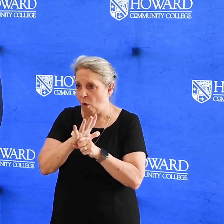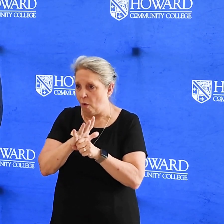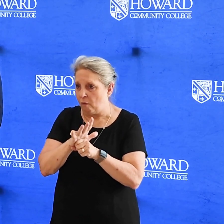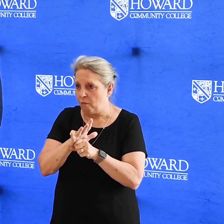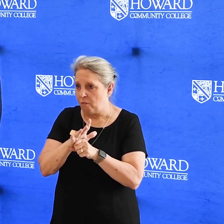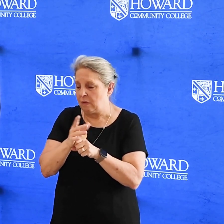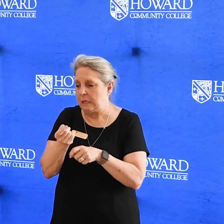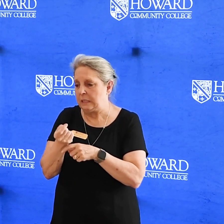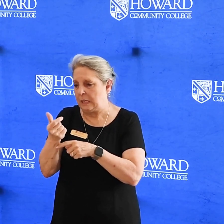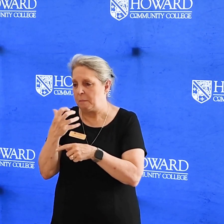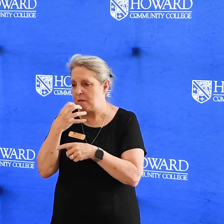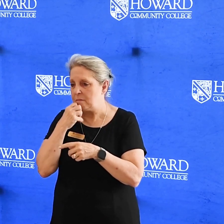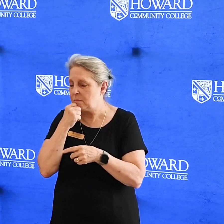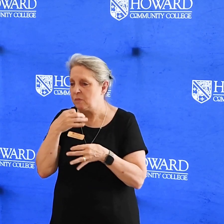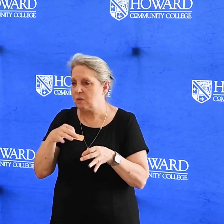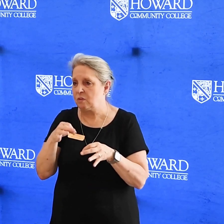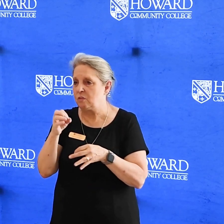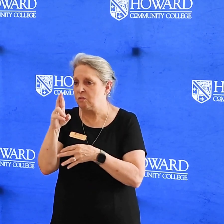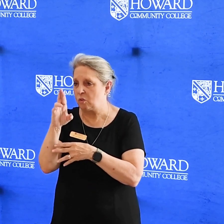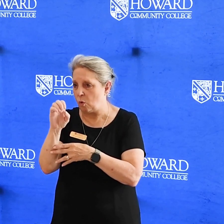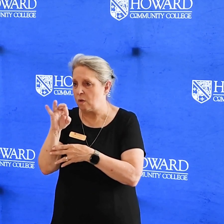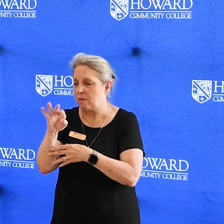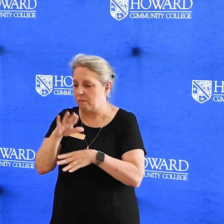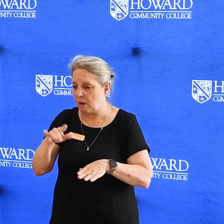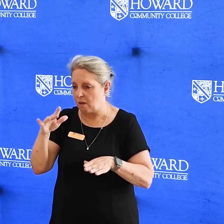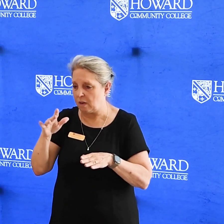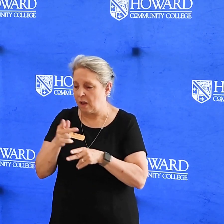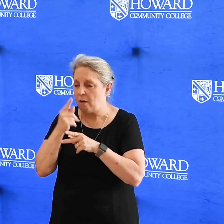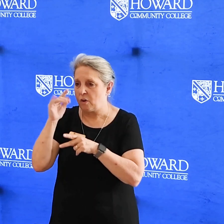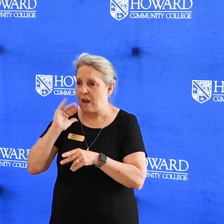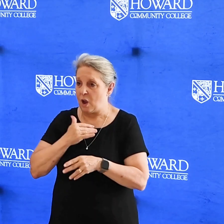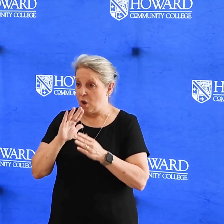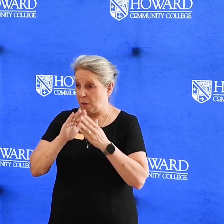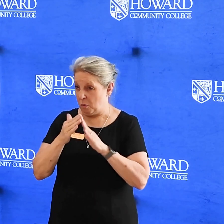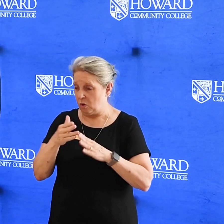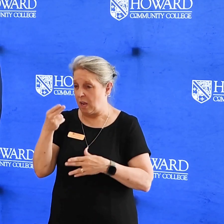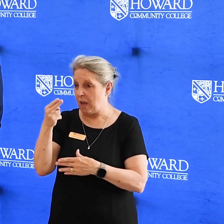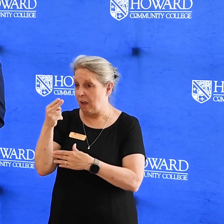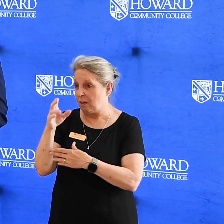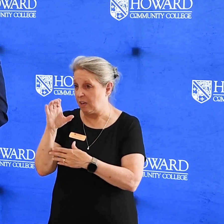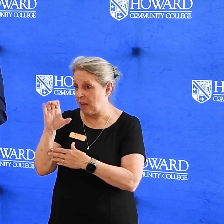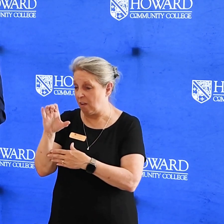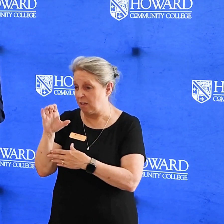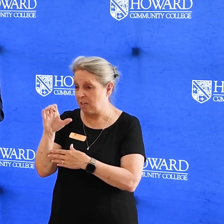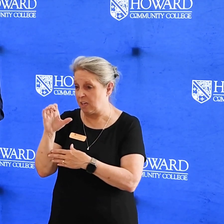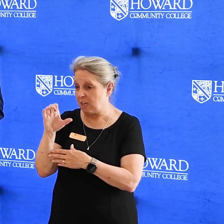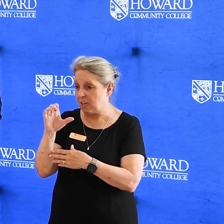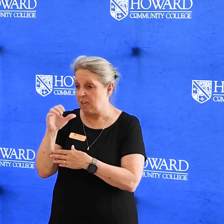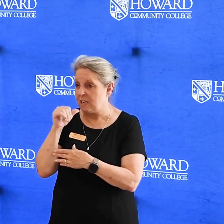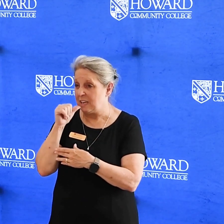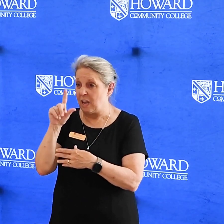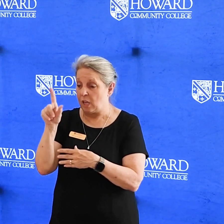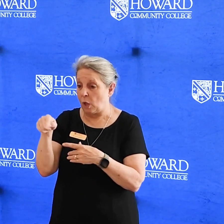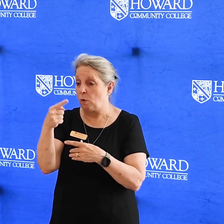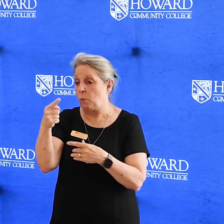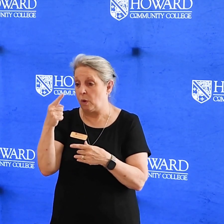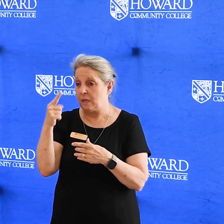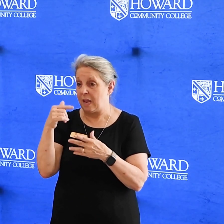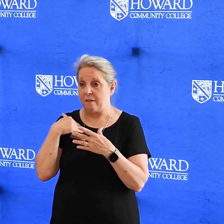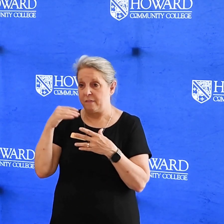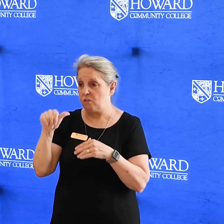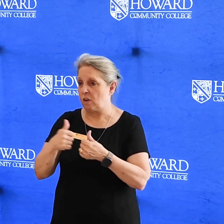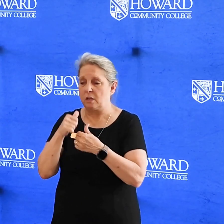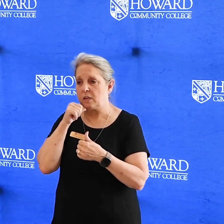critical source of childcare for our community. And Howard County is not unique in experiencing this